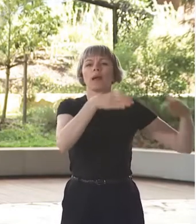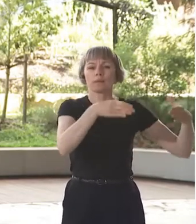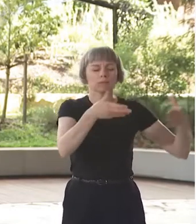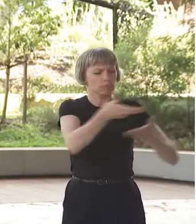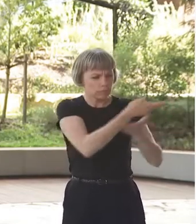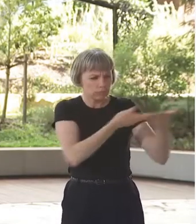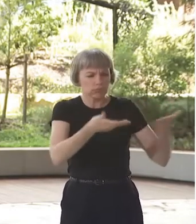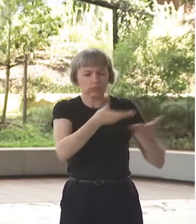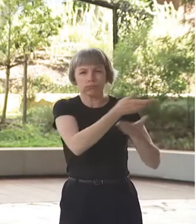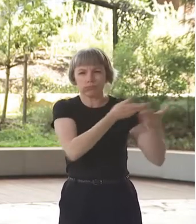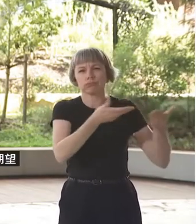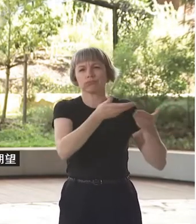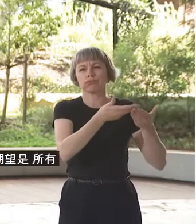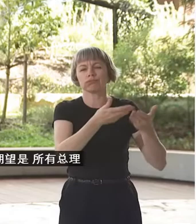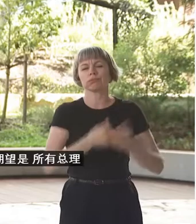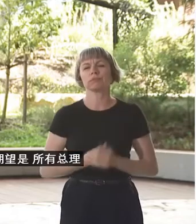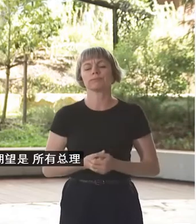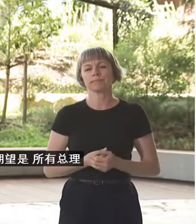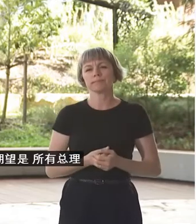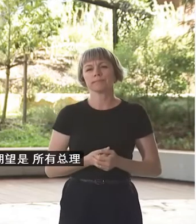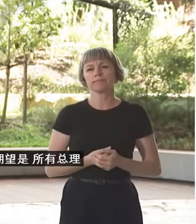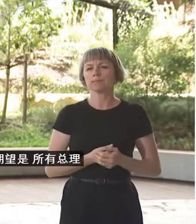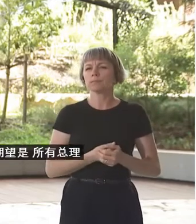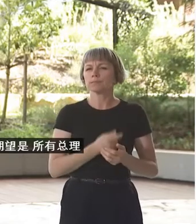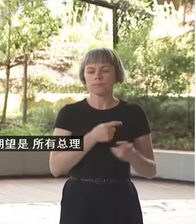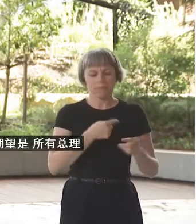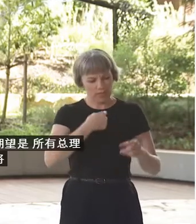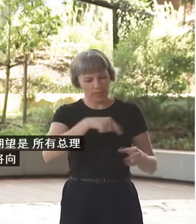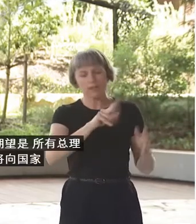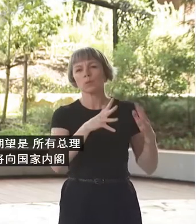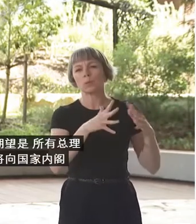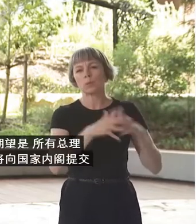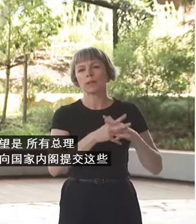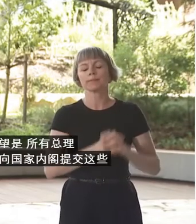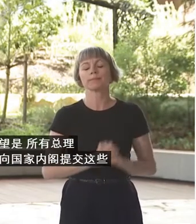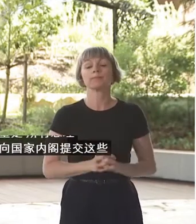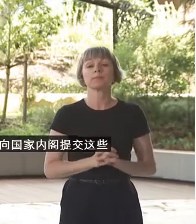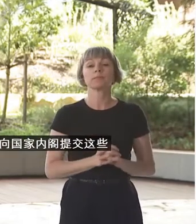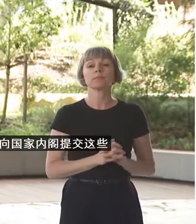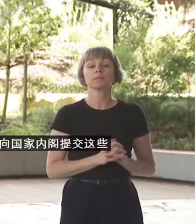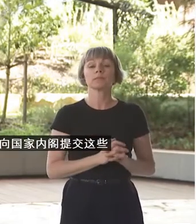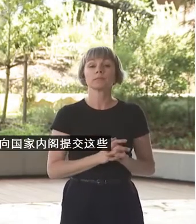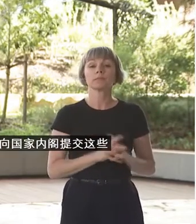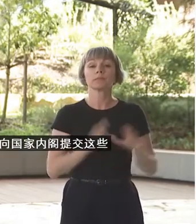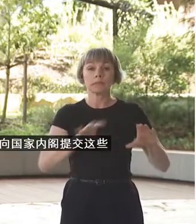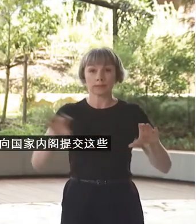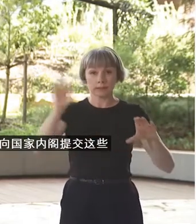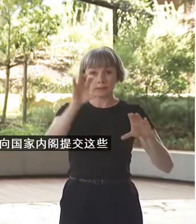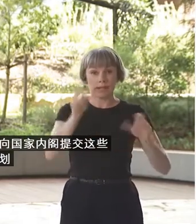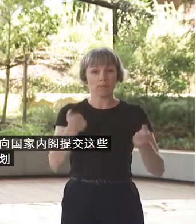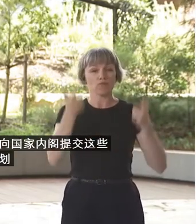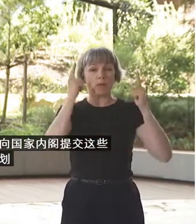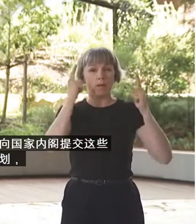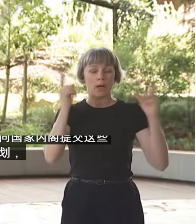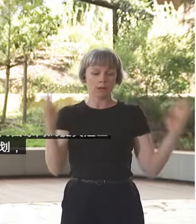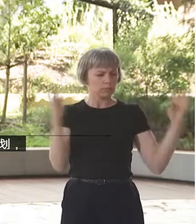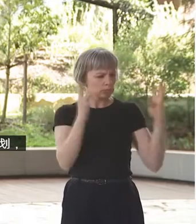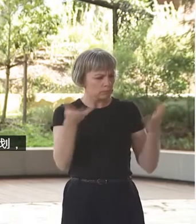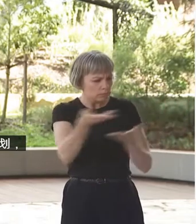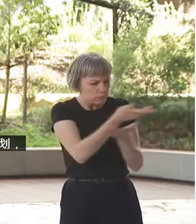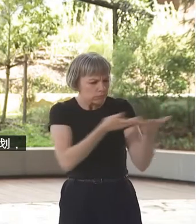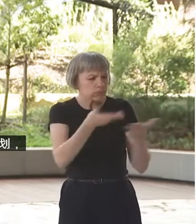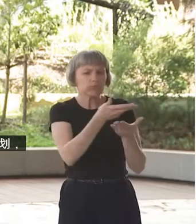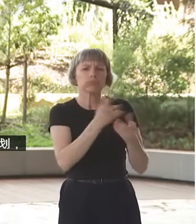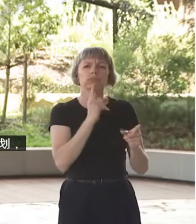on yesterday's discussion, is that all premiers and chief ministers will present those plans, those operational plans, to the